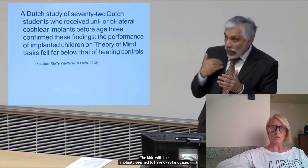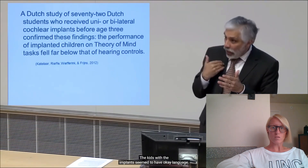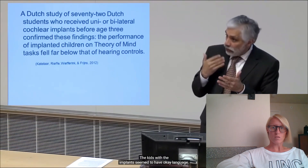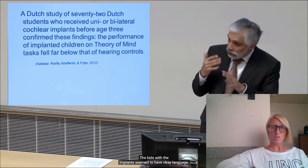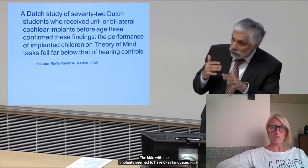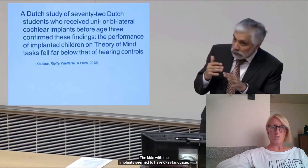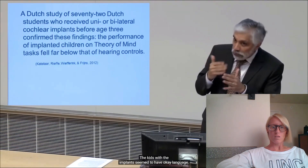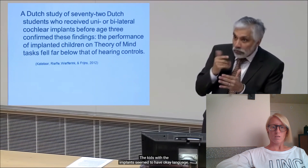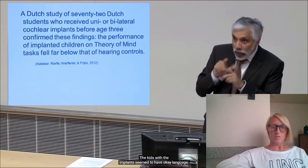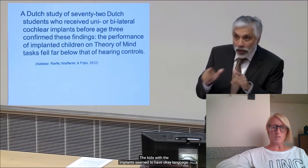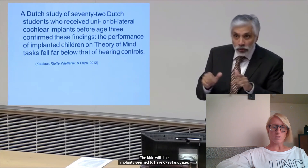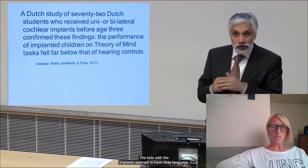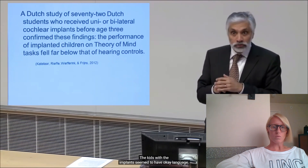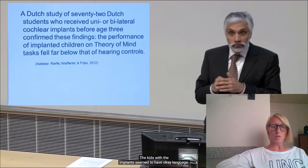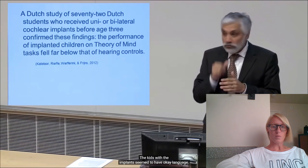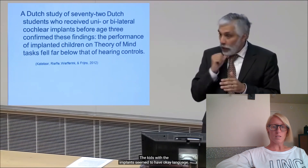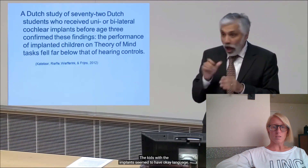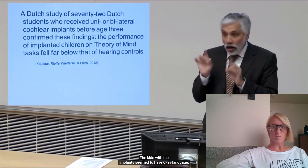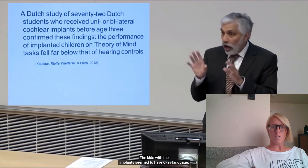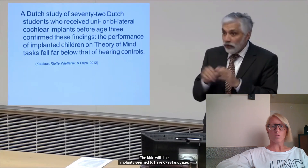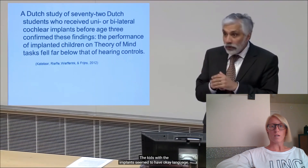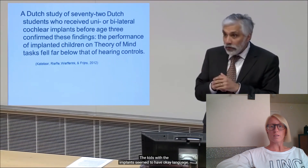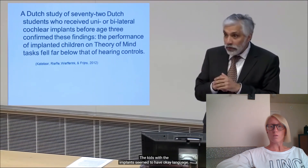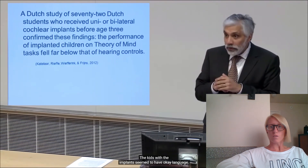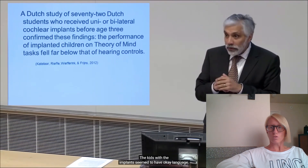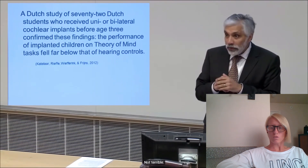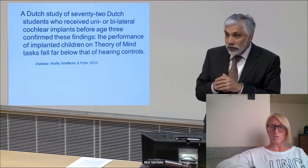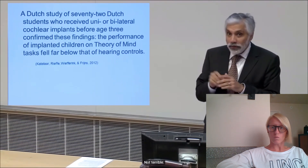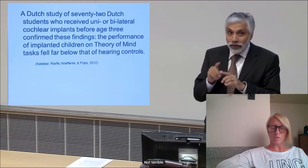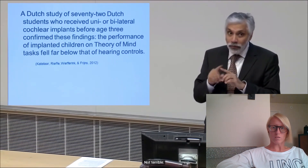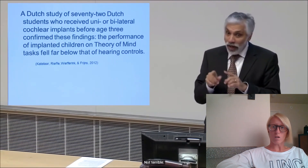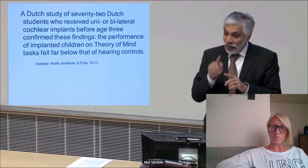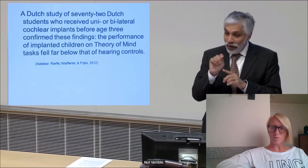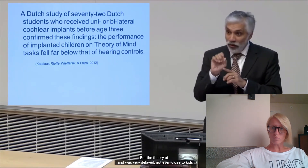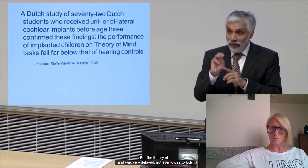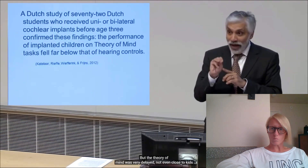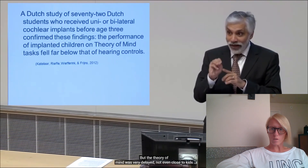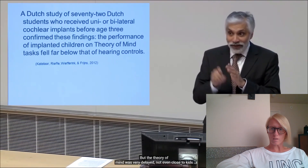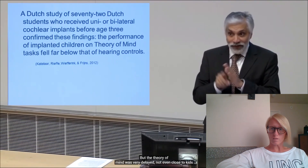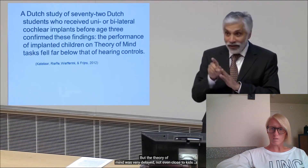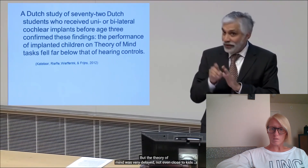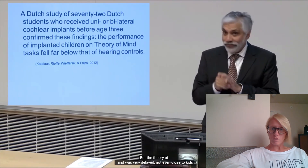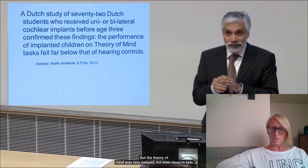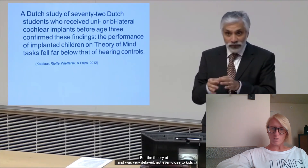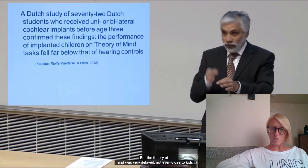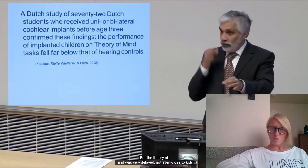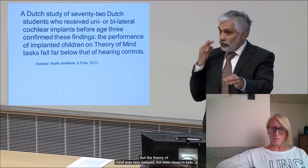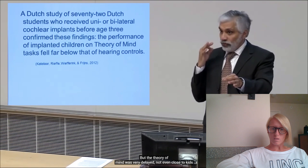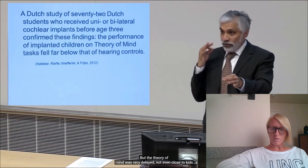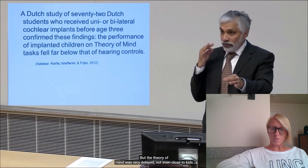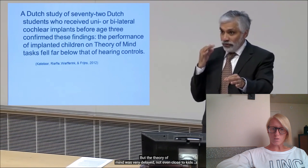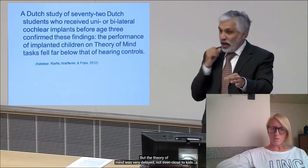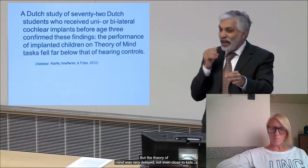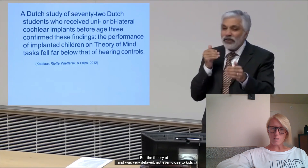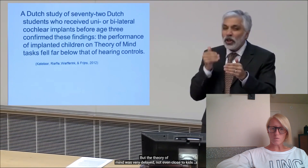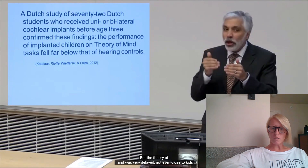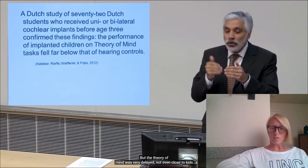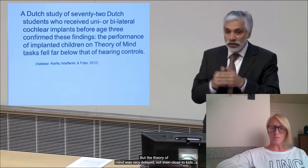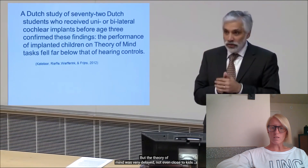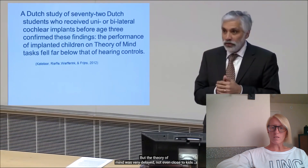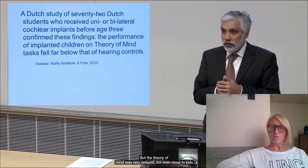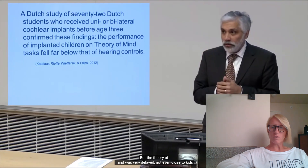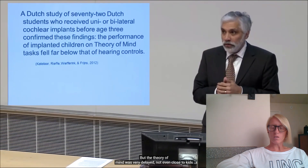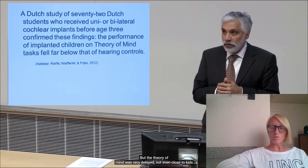kids with the implants seem to have okay language. Not terrible, But the theory of mind was